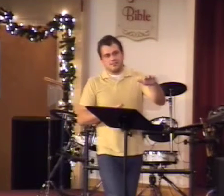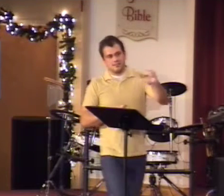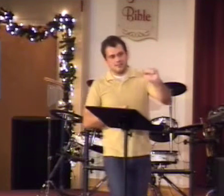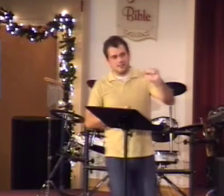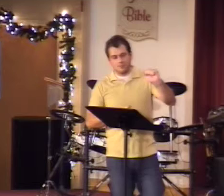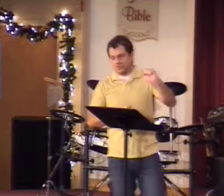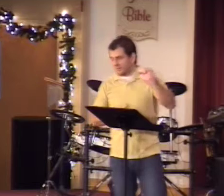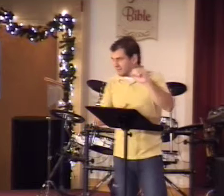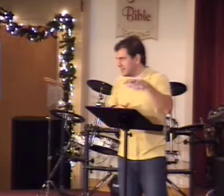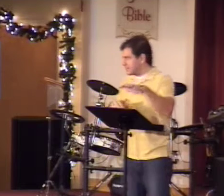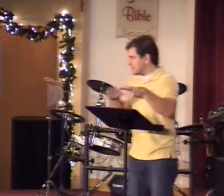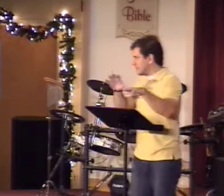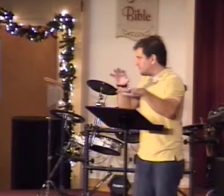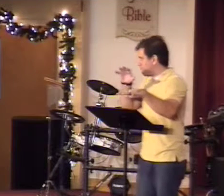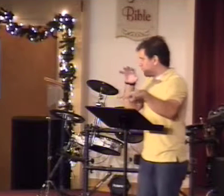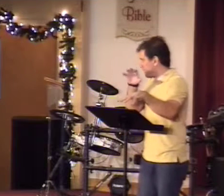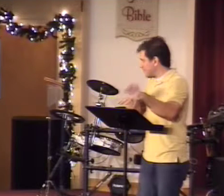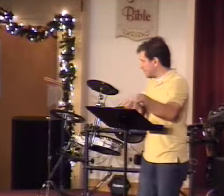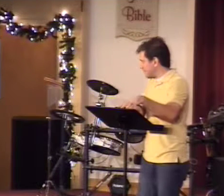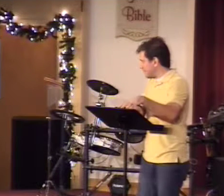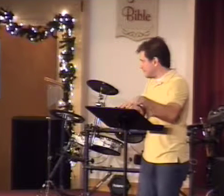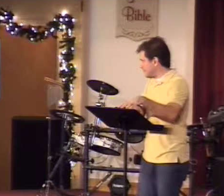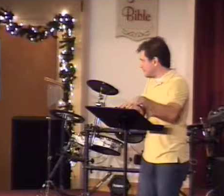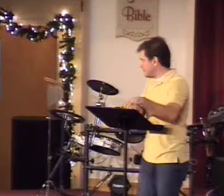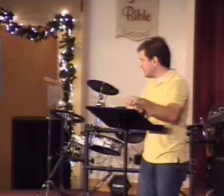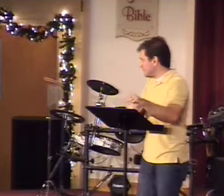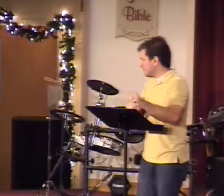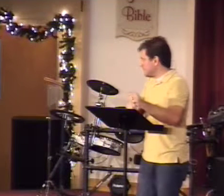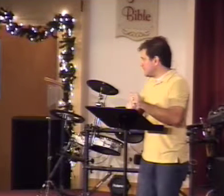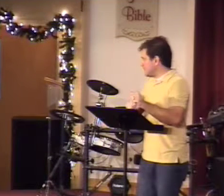happens, I'm going to give thanks to God for what we have right now.